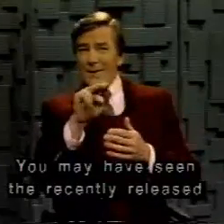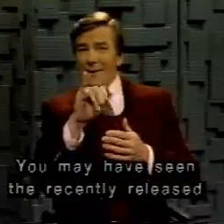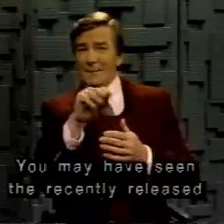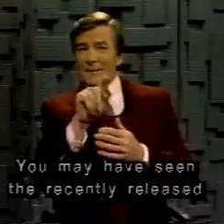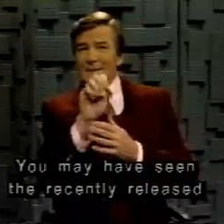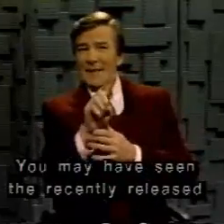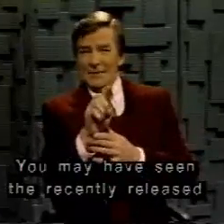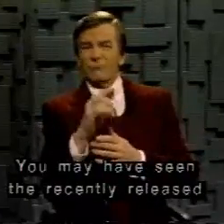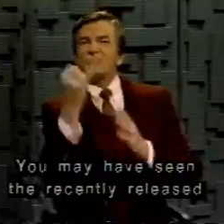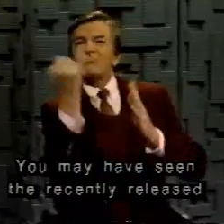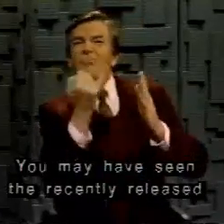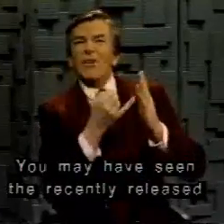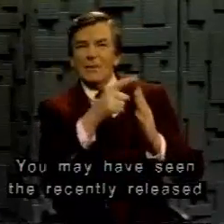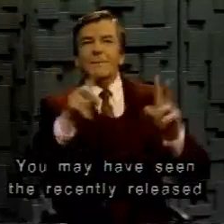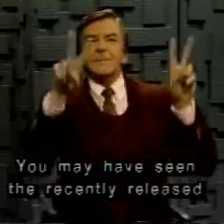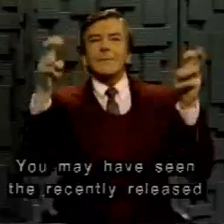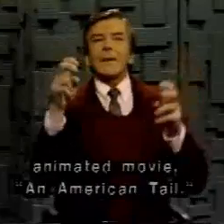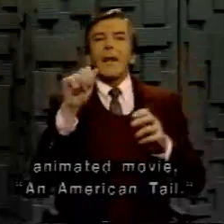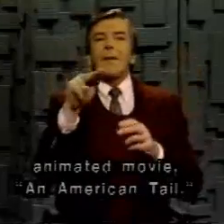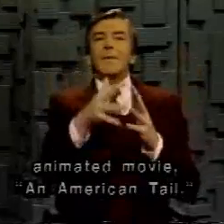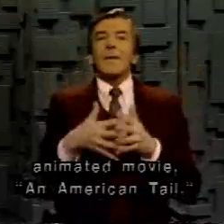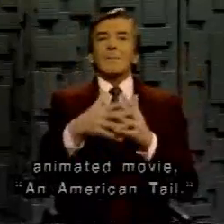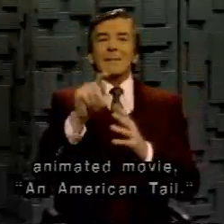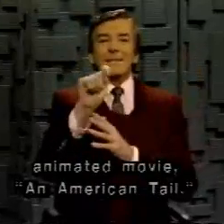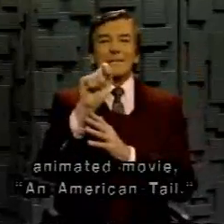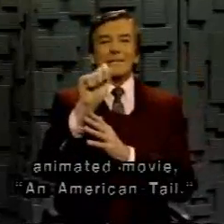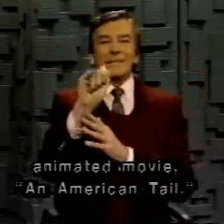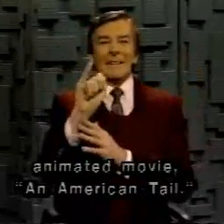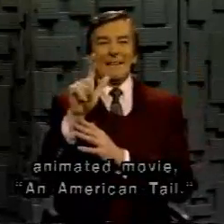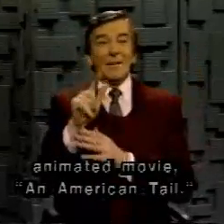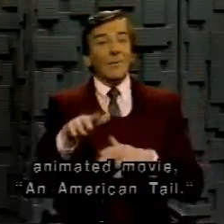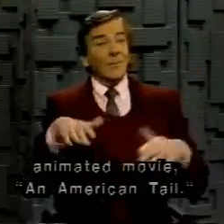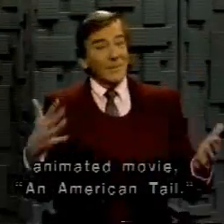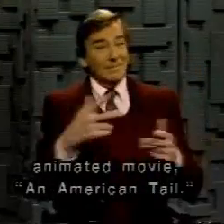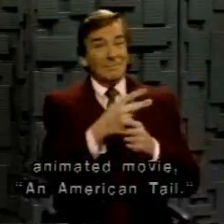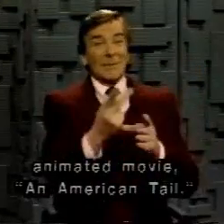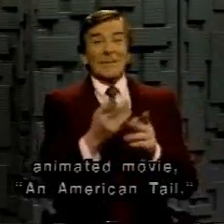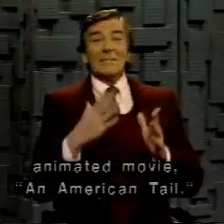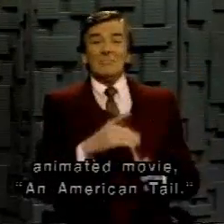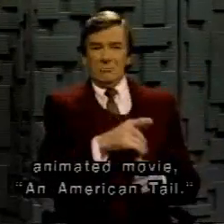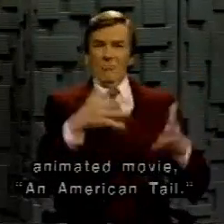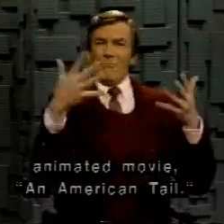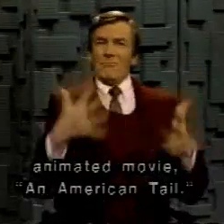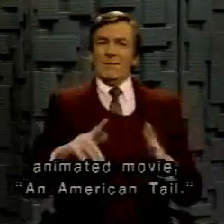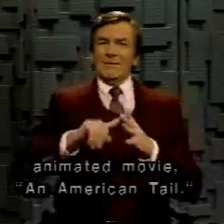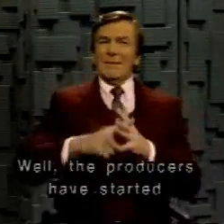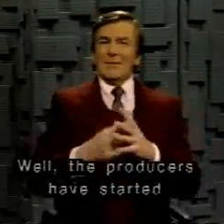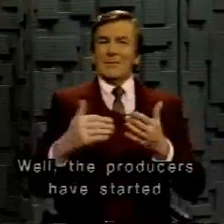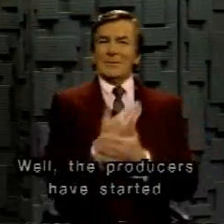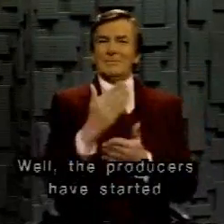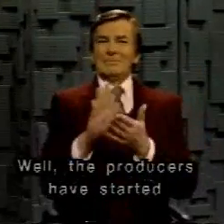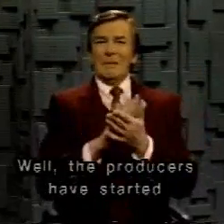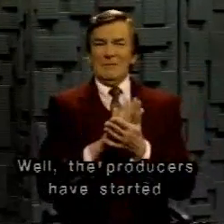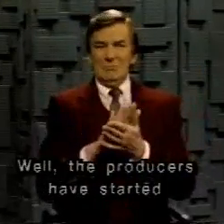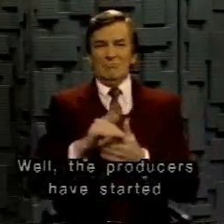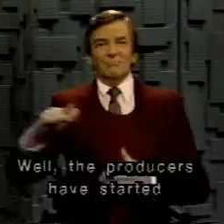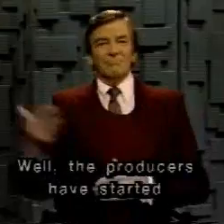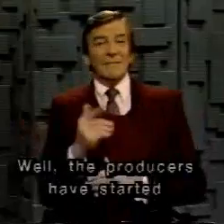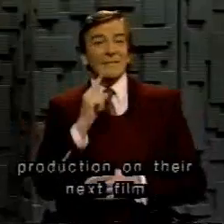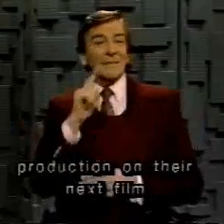You may have seen the recently released animated movie, An American Tale. Well, the producers have started production